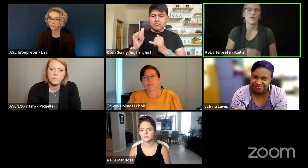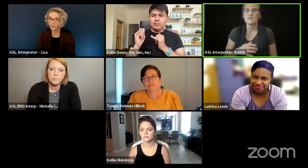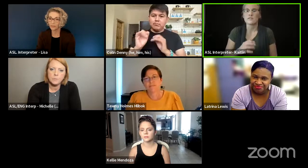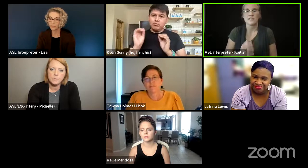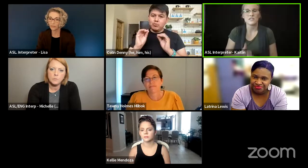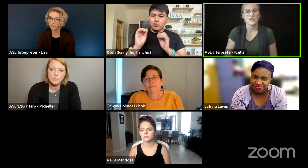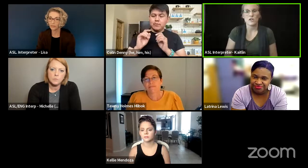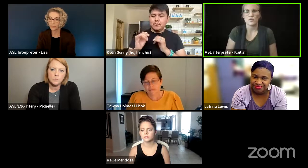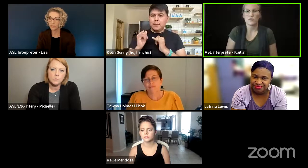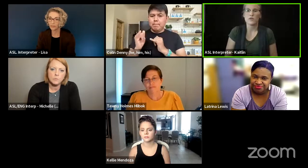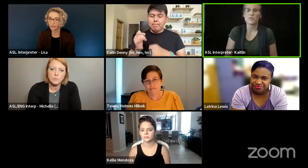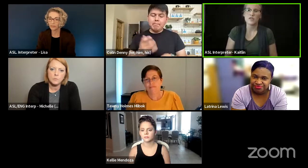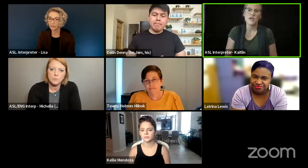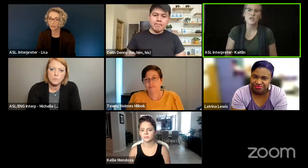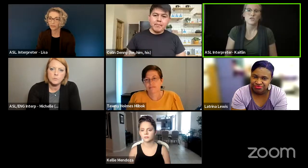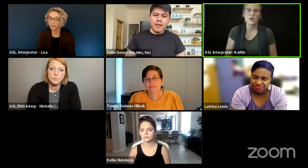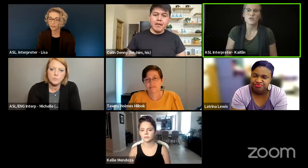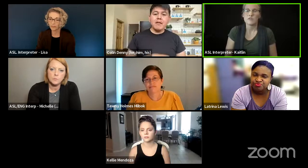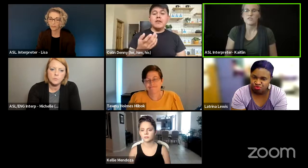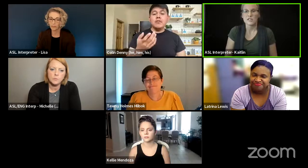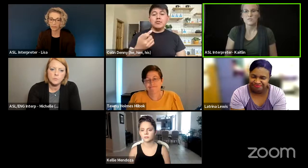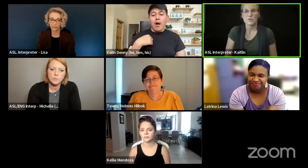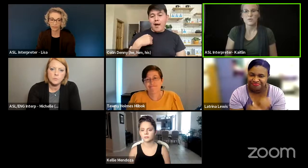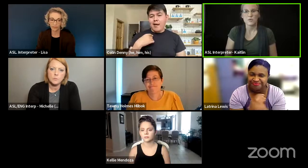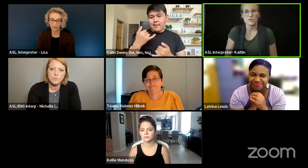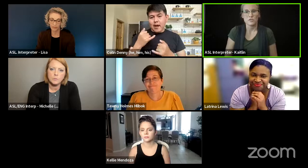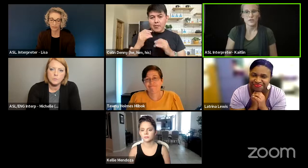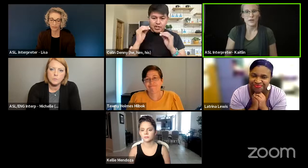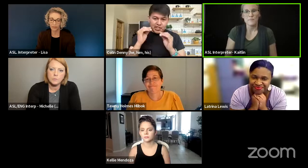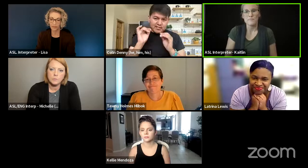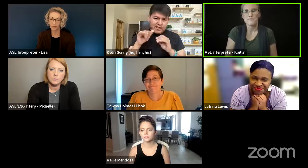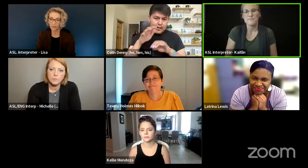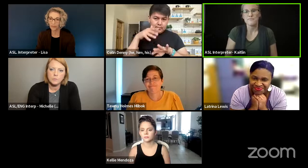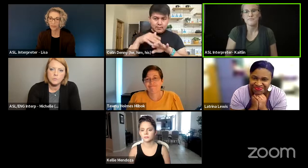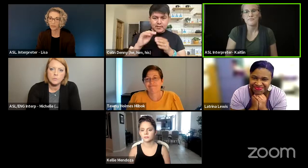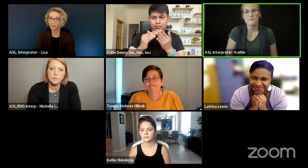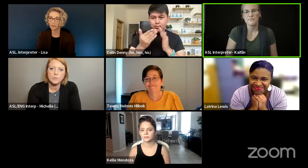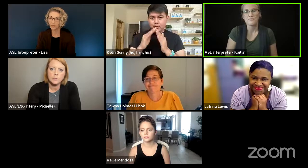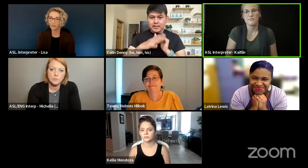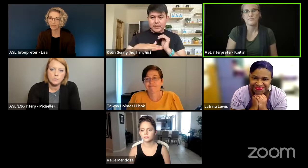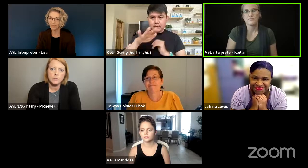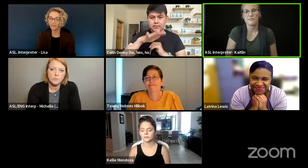not one size fits all approach. So I try to be flexible when tutoring them.